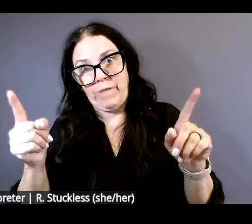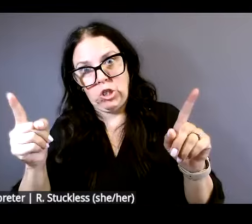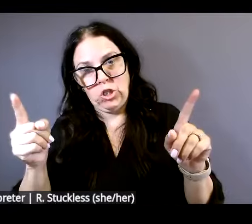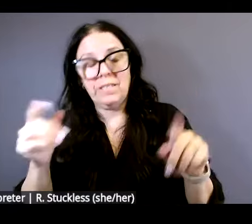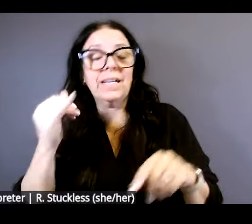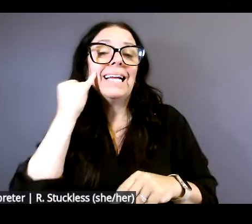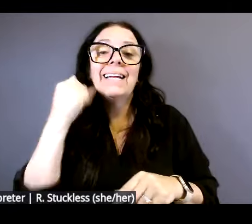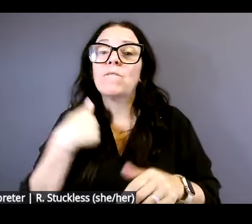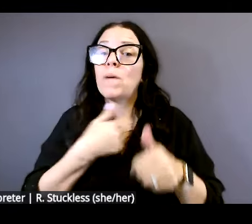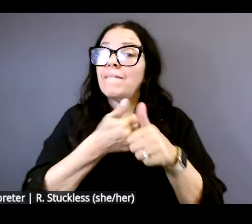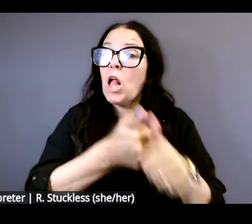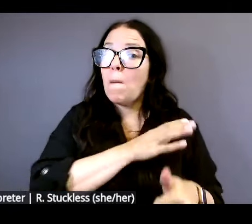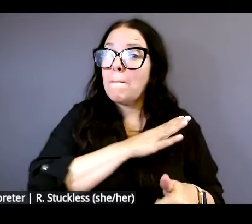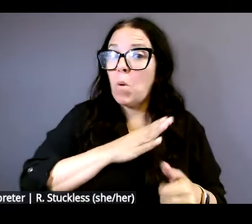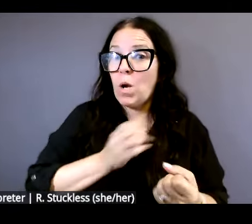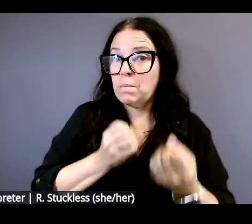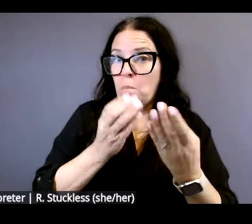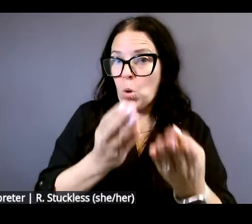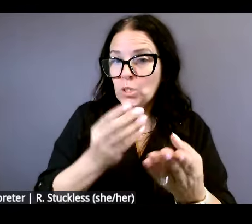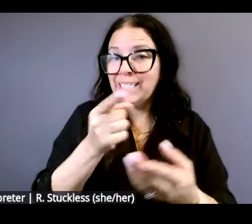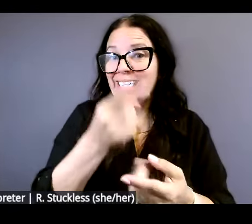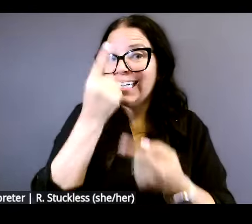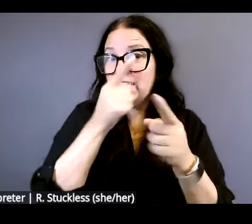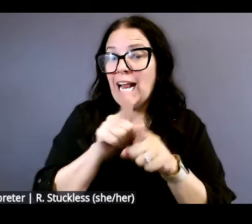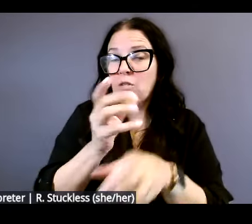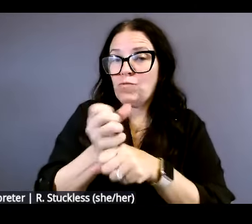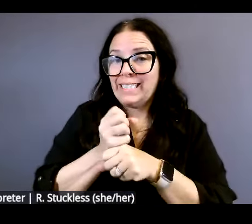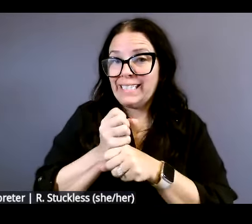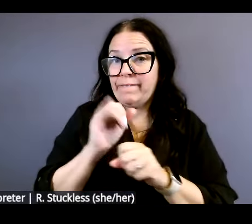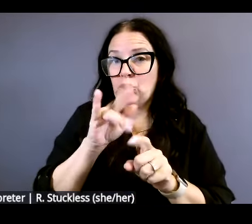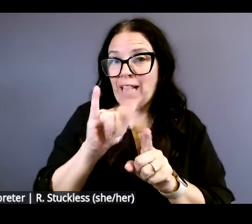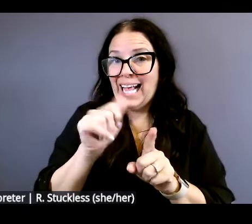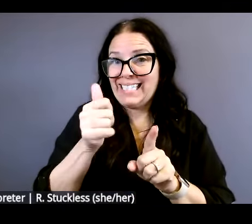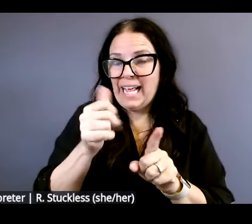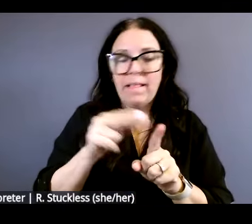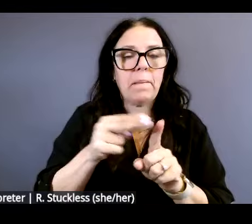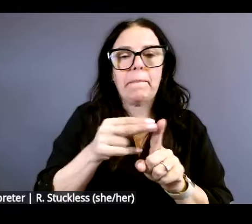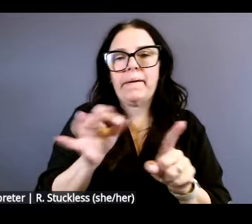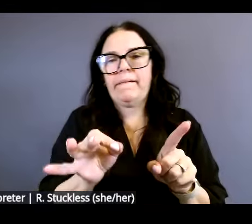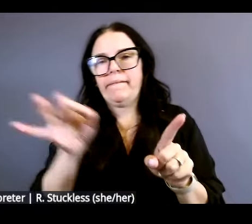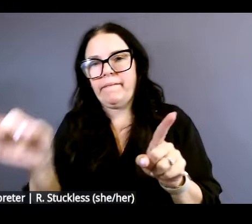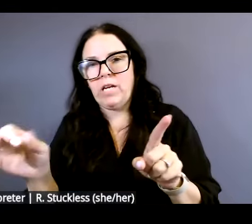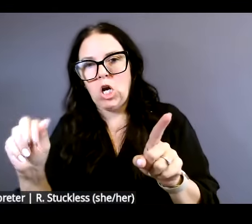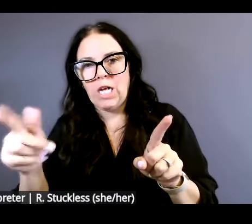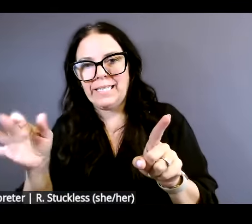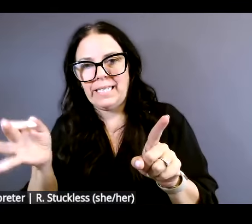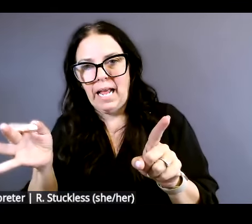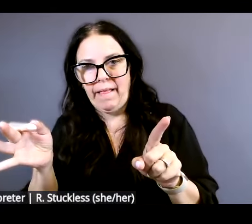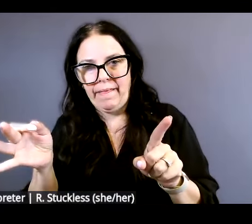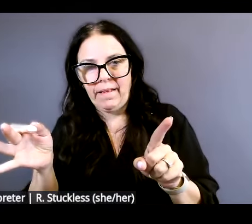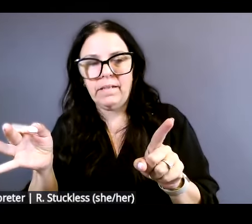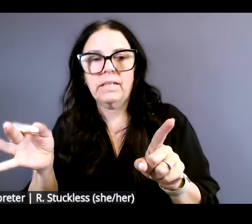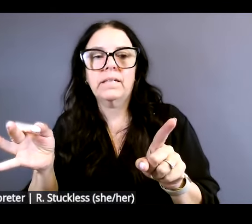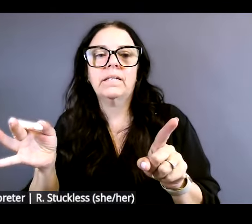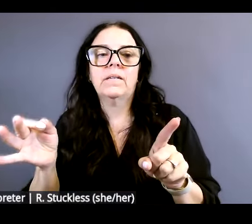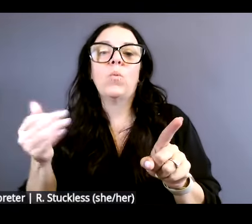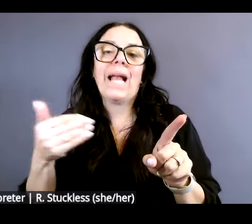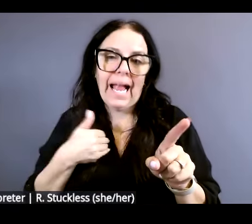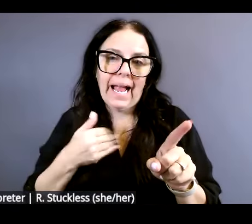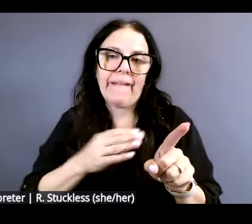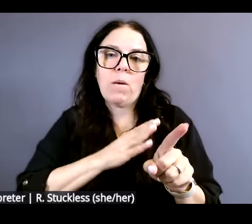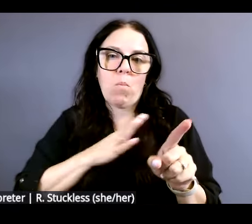was considering it received July 10th, that does run August 9th. And like I said, we do have a board meeting scheduled on